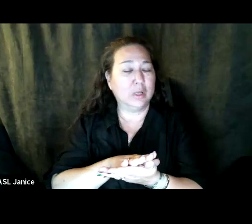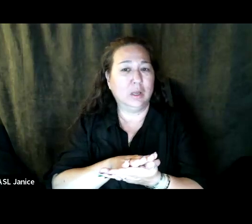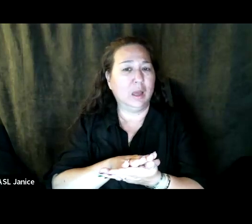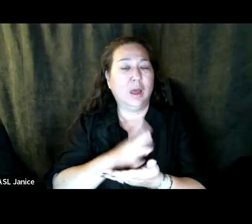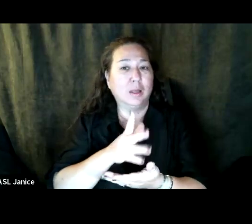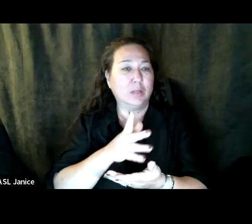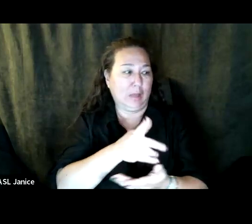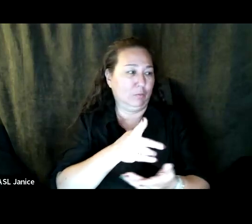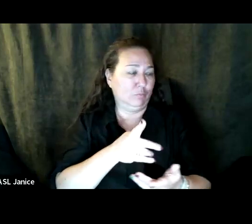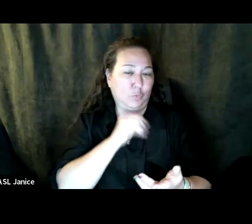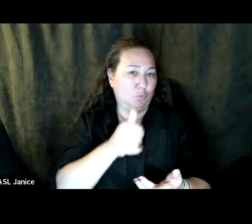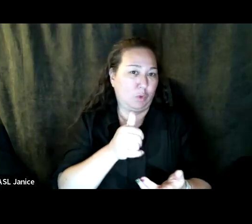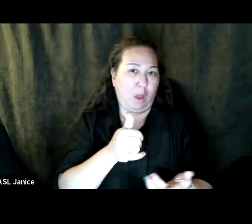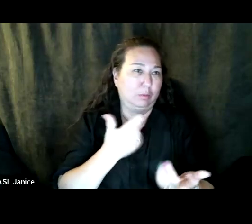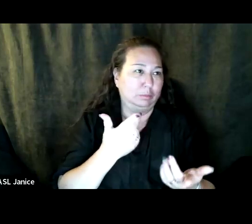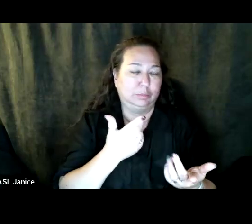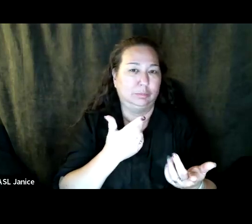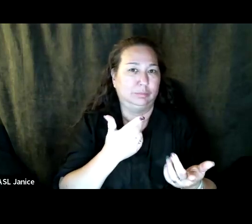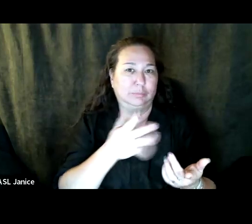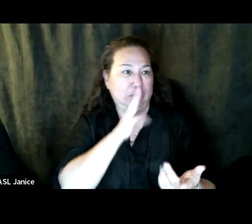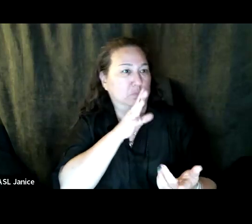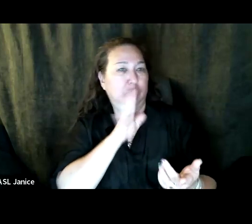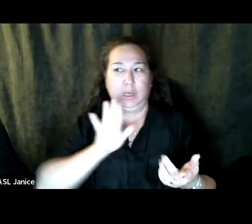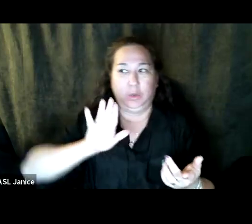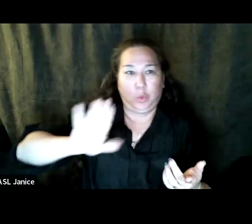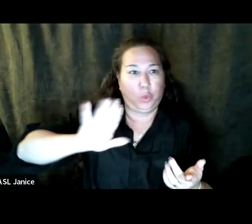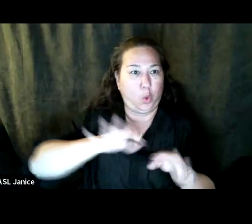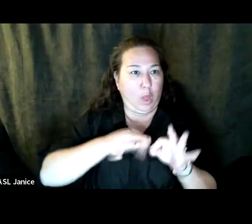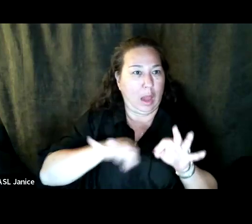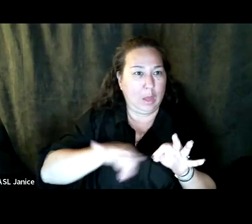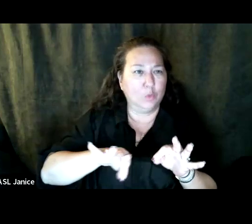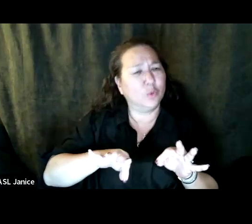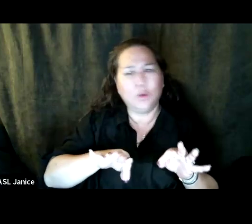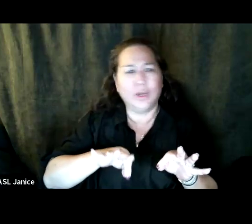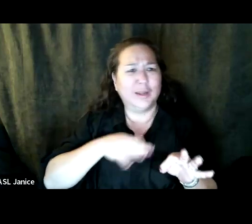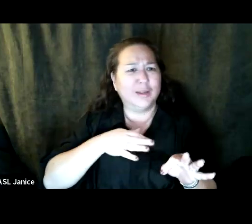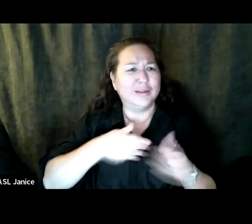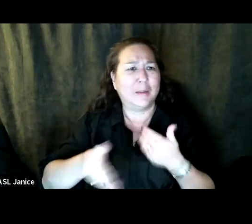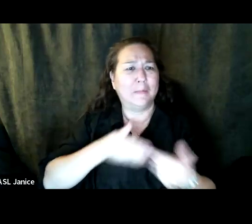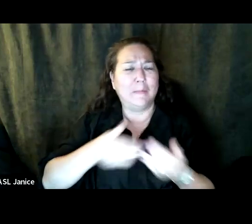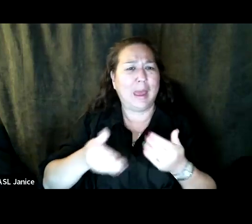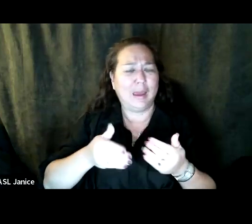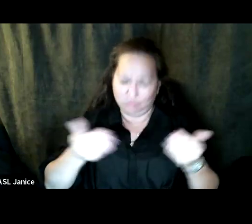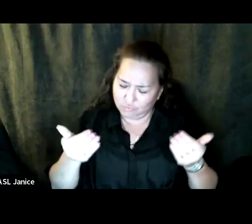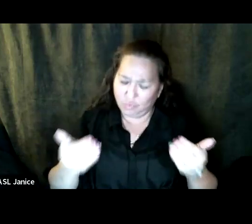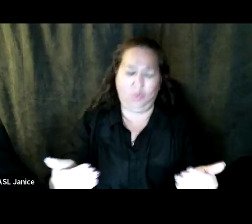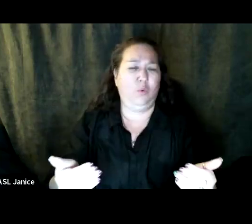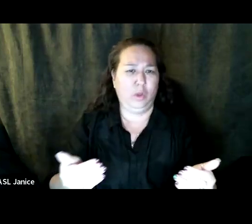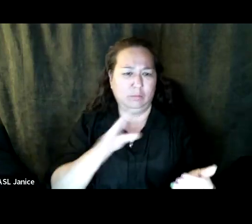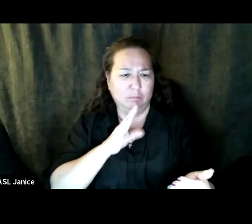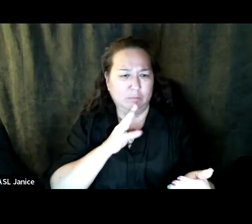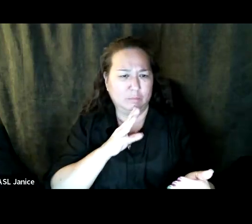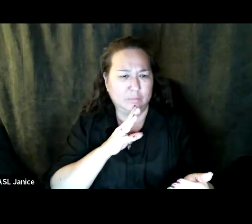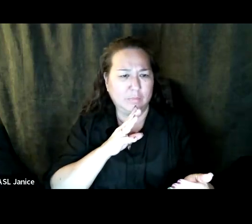not be a barrier, should not be a limitation. There are different opportunities for you at the school council and many things. So please